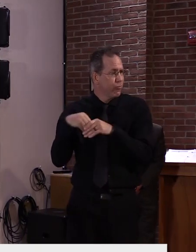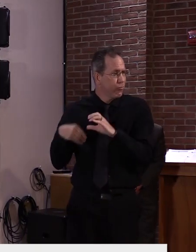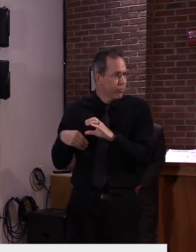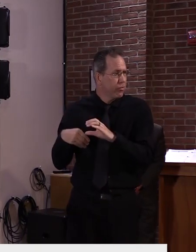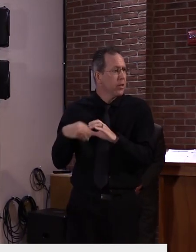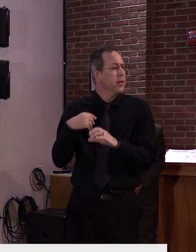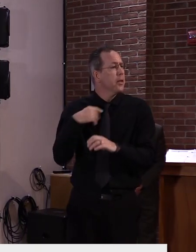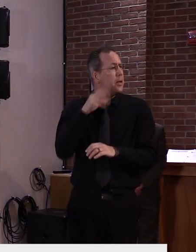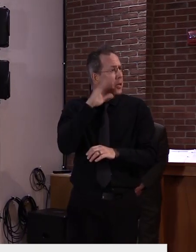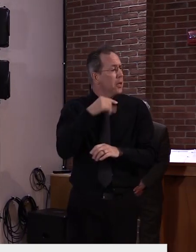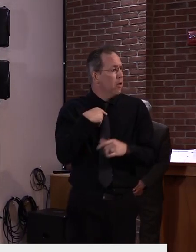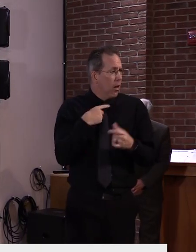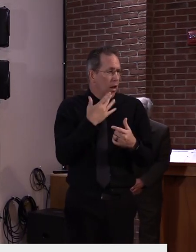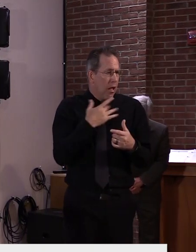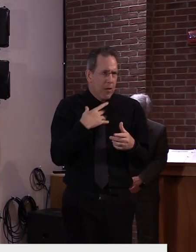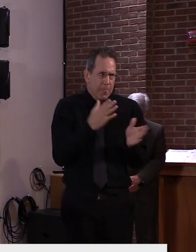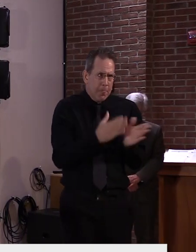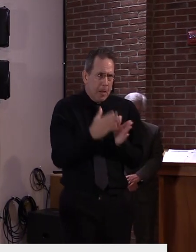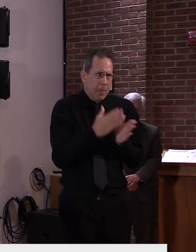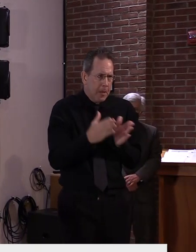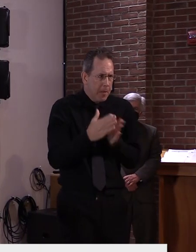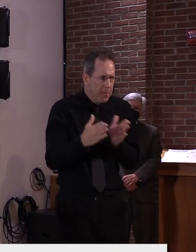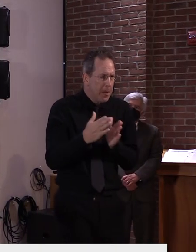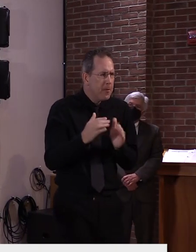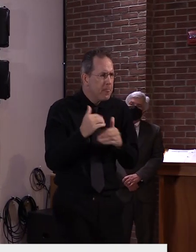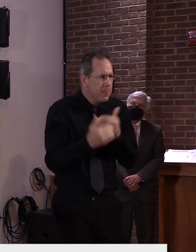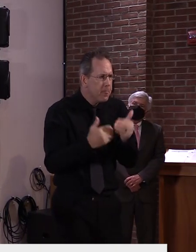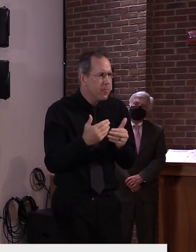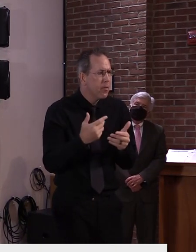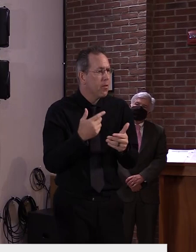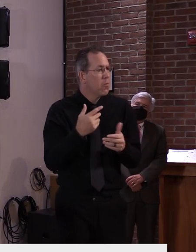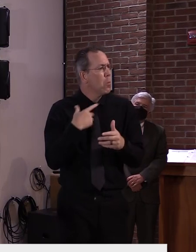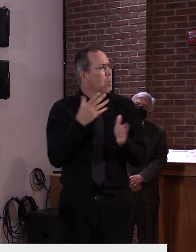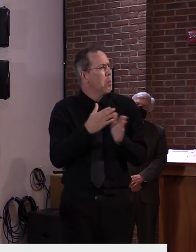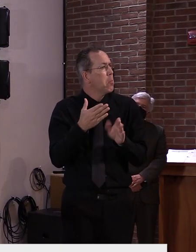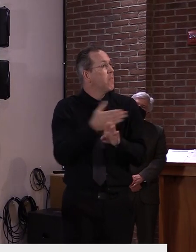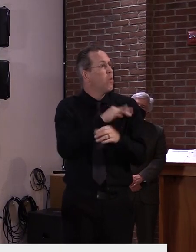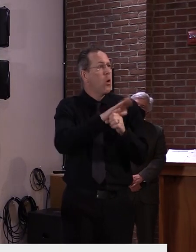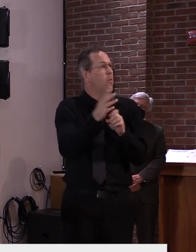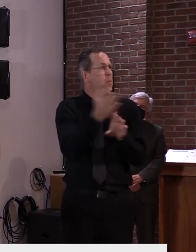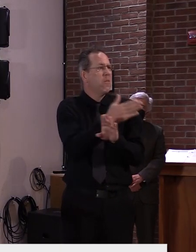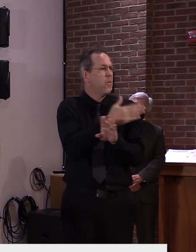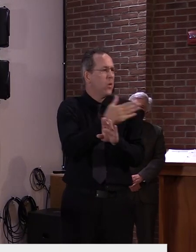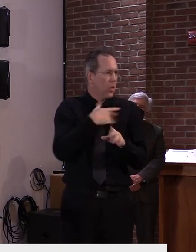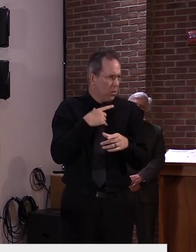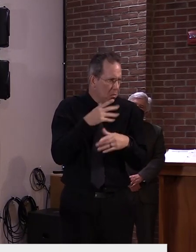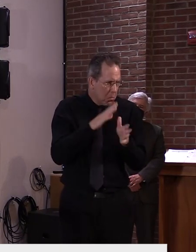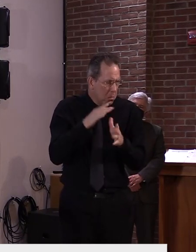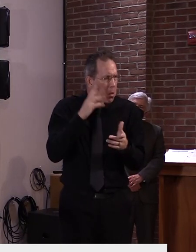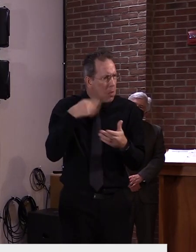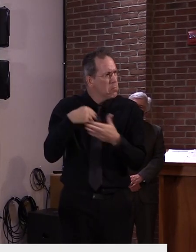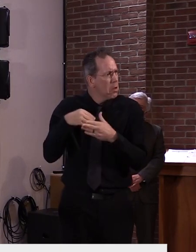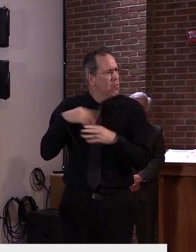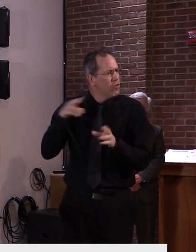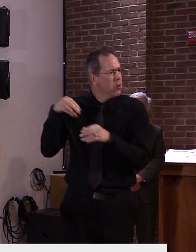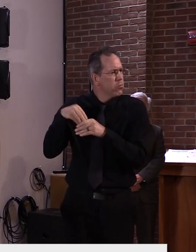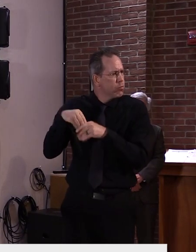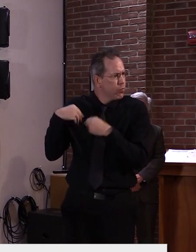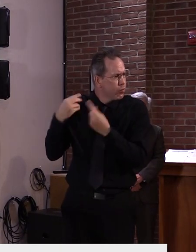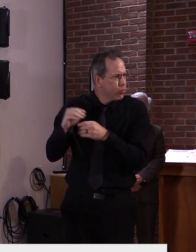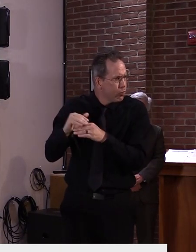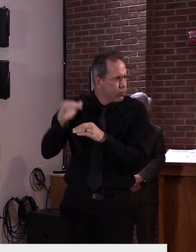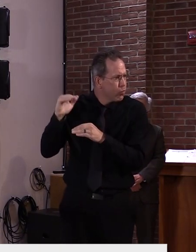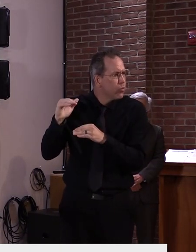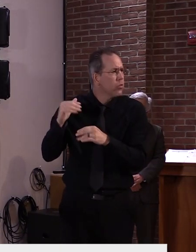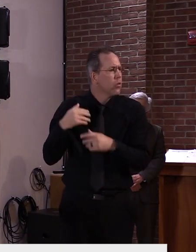a strategic method of making sure that we bolstered our trust fund. We had over $500 million in our trust fund when